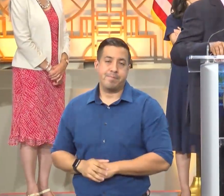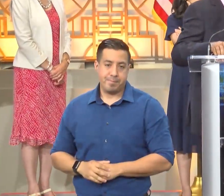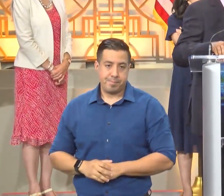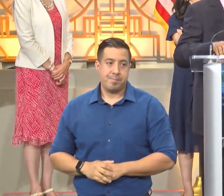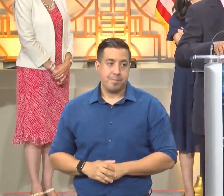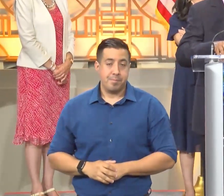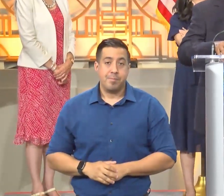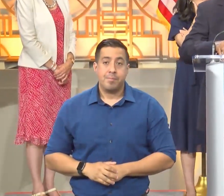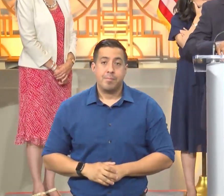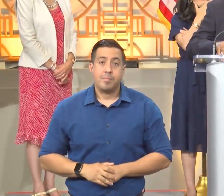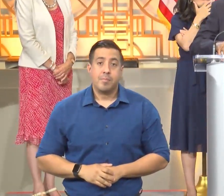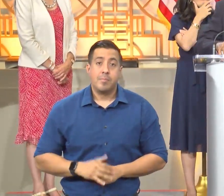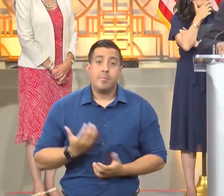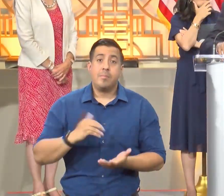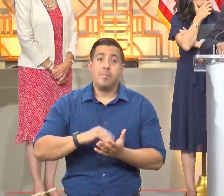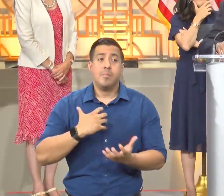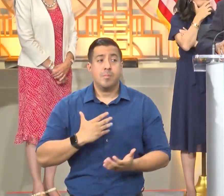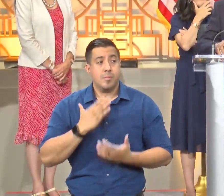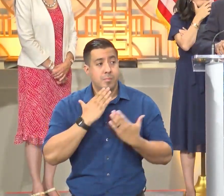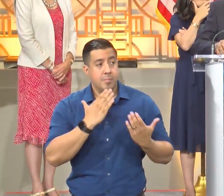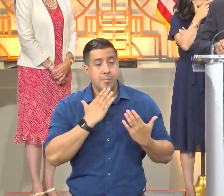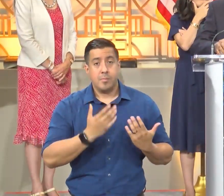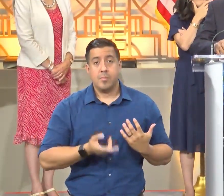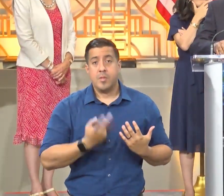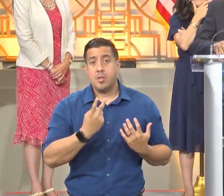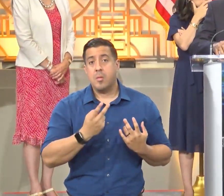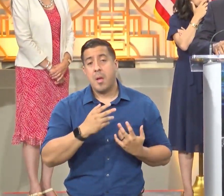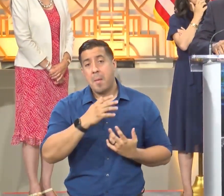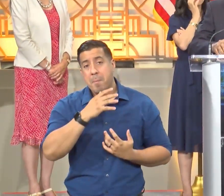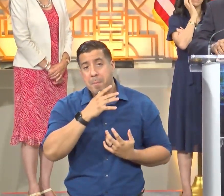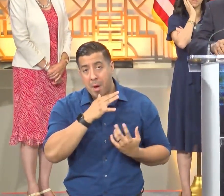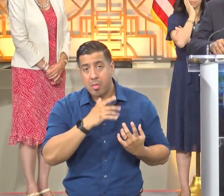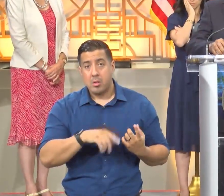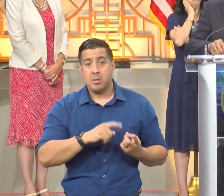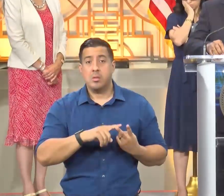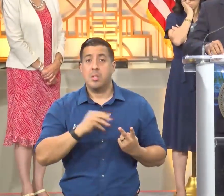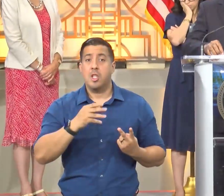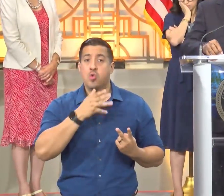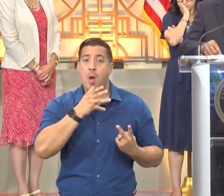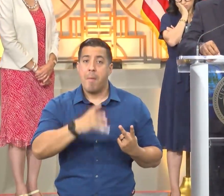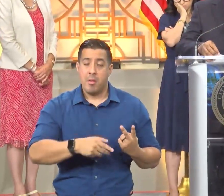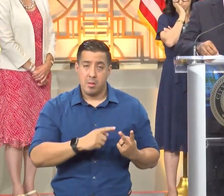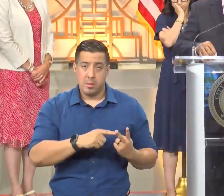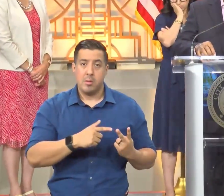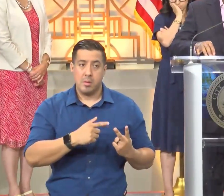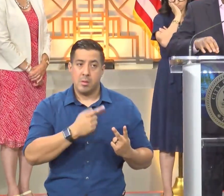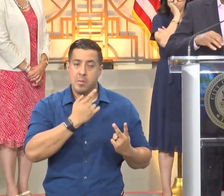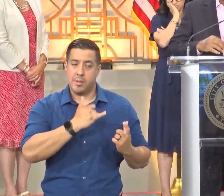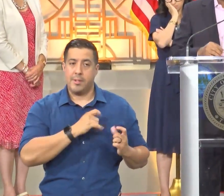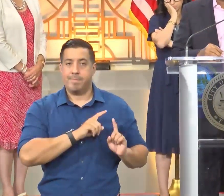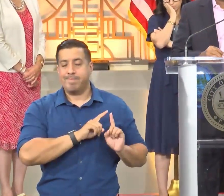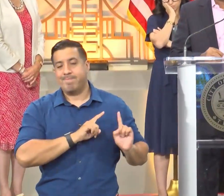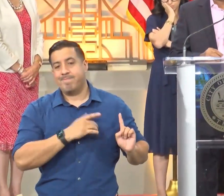Let me thank these mothers and grandmothers who are standing with us. We